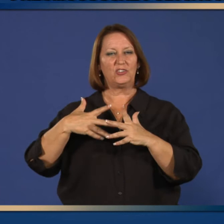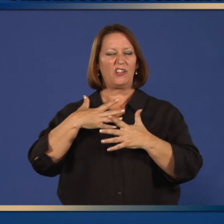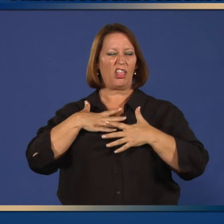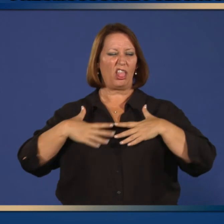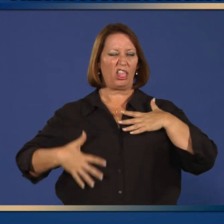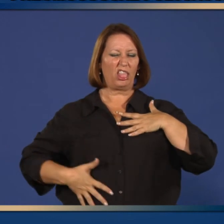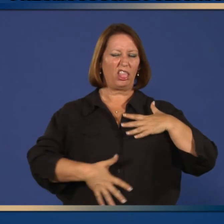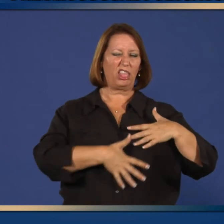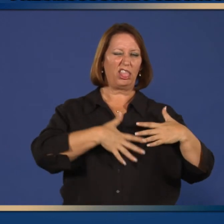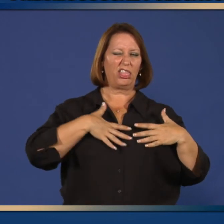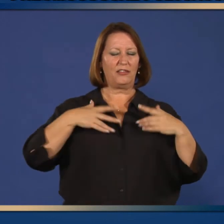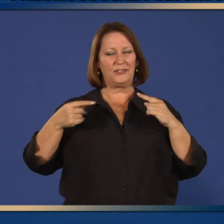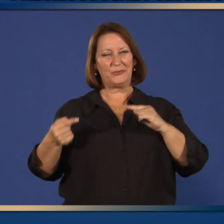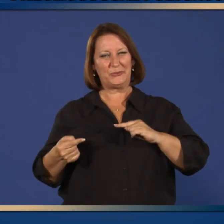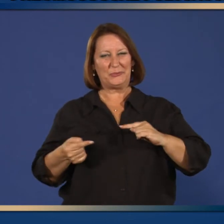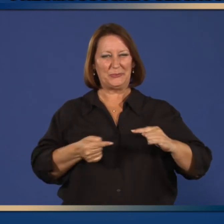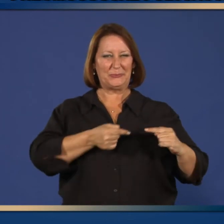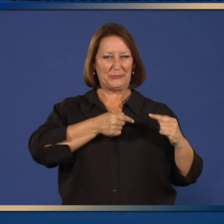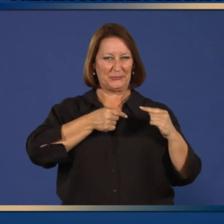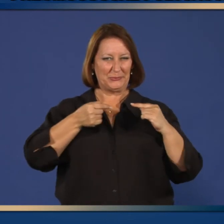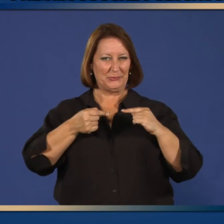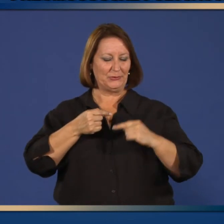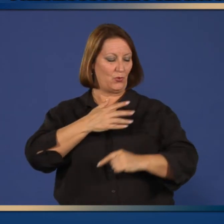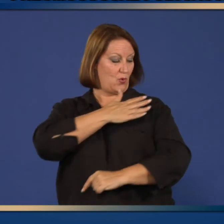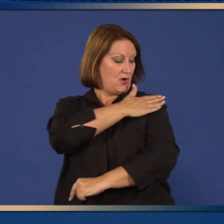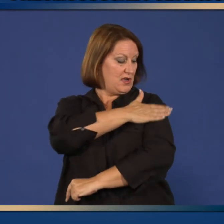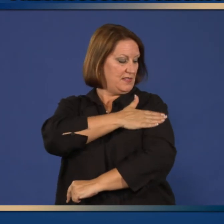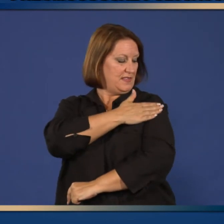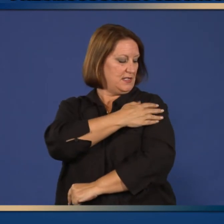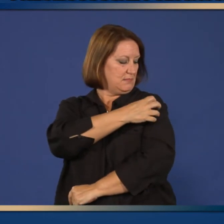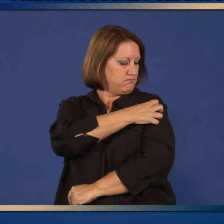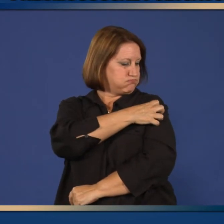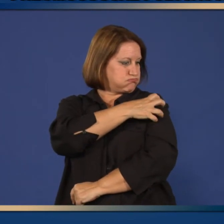more severe local reactions.